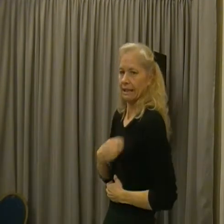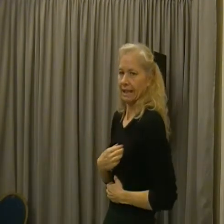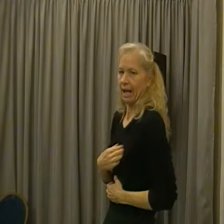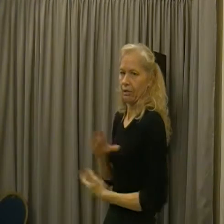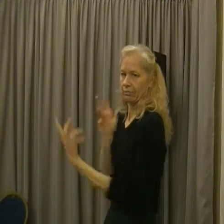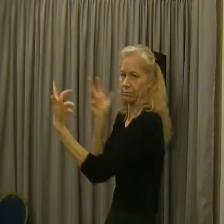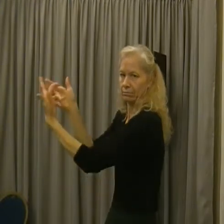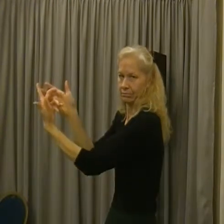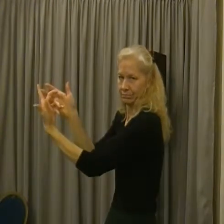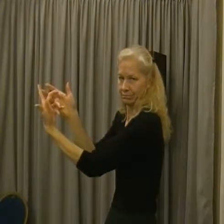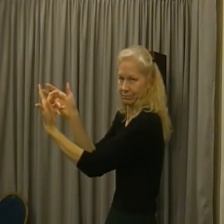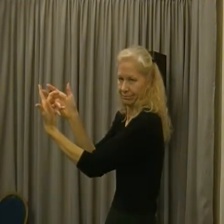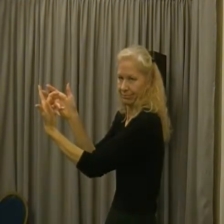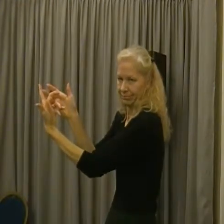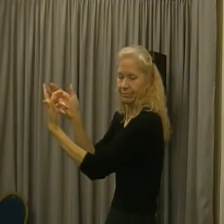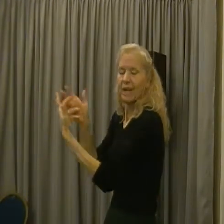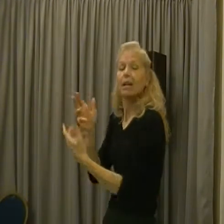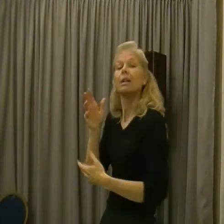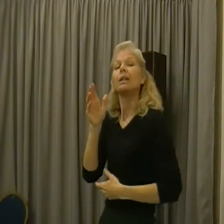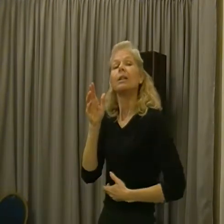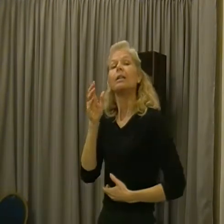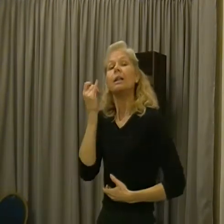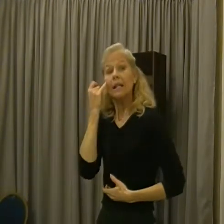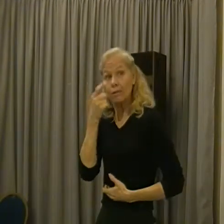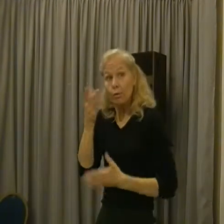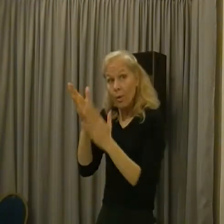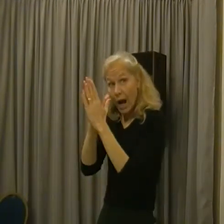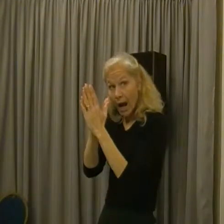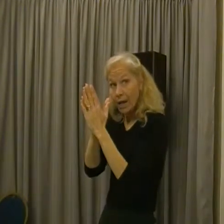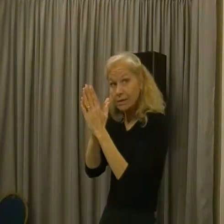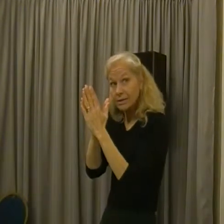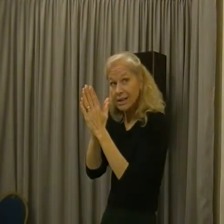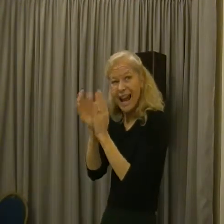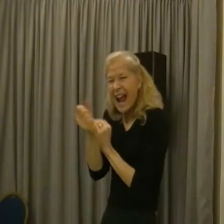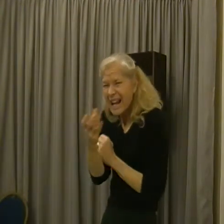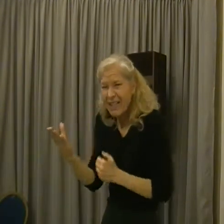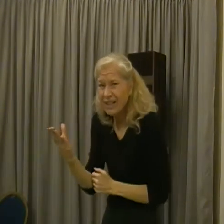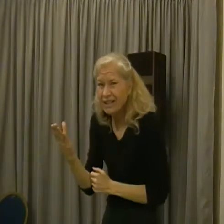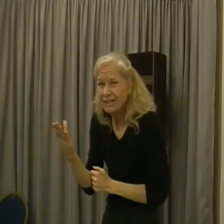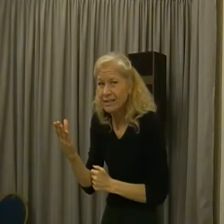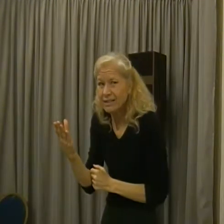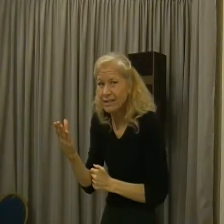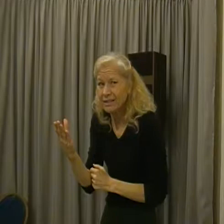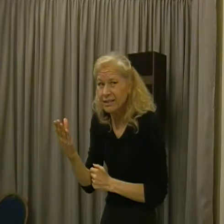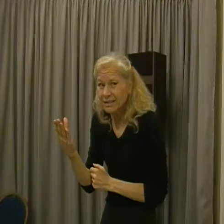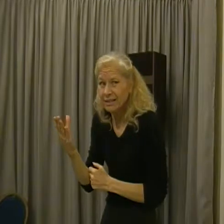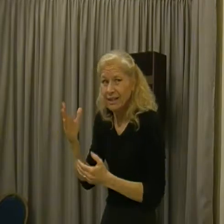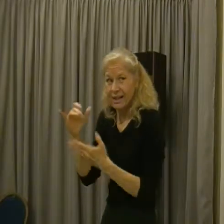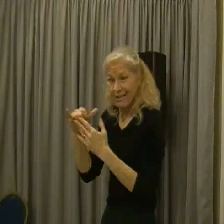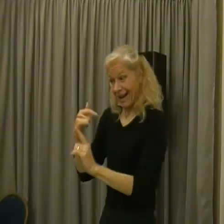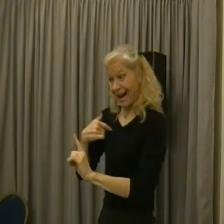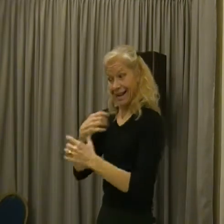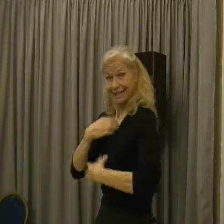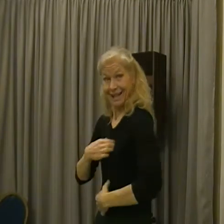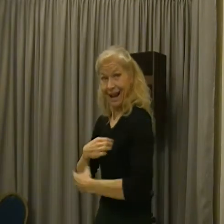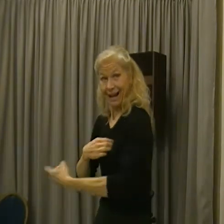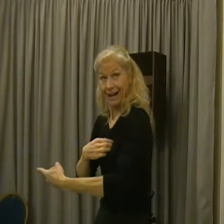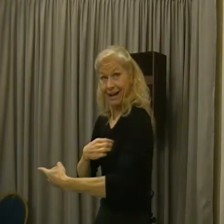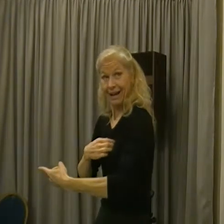Father may be glorified in the Son. If ye shall ask what? Anything in my name, I will do it.